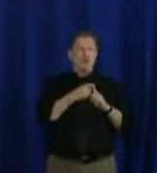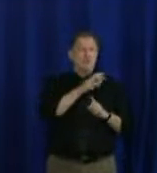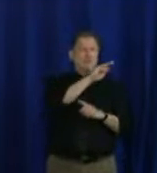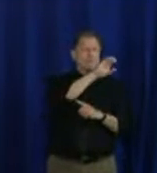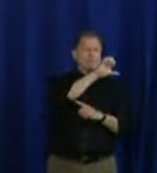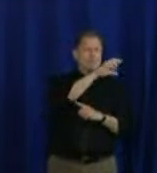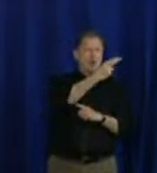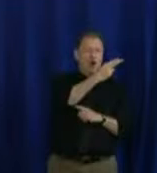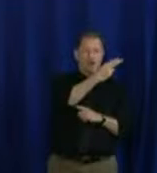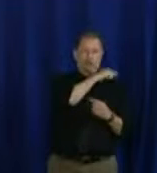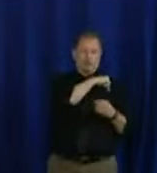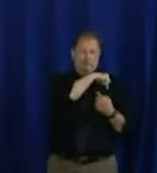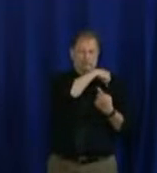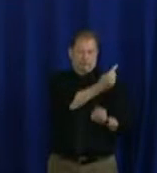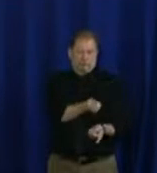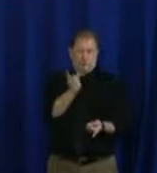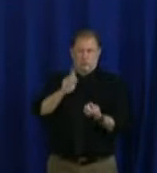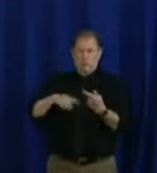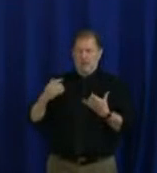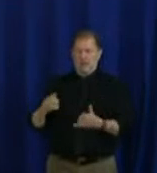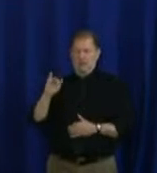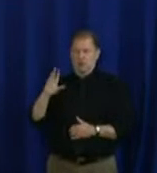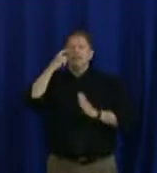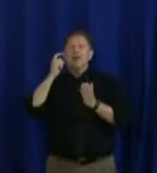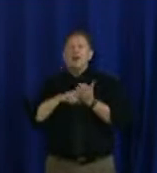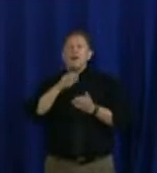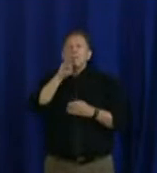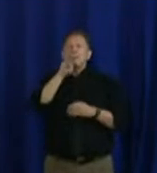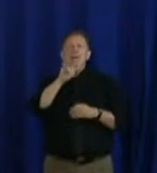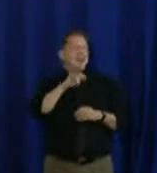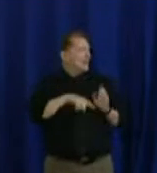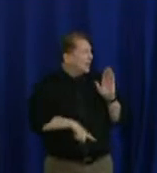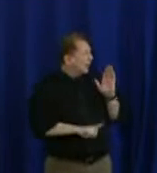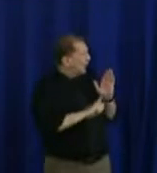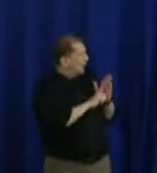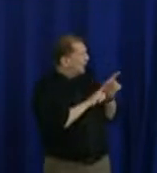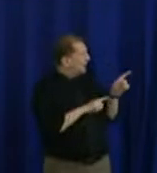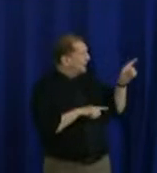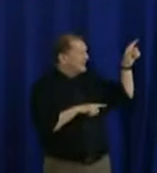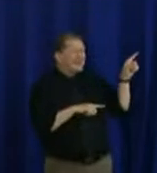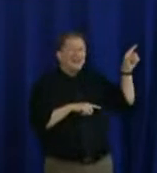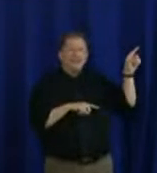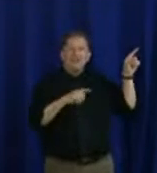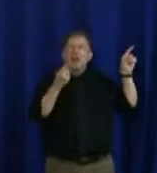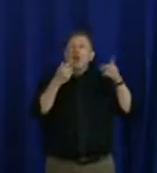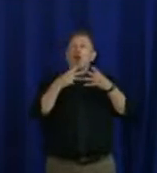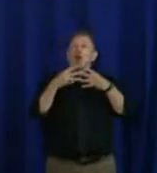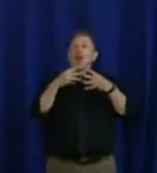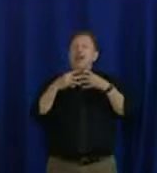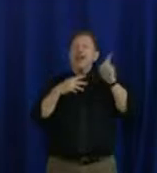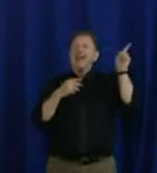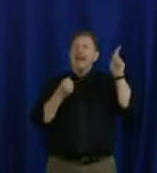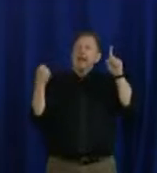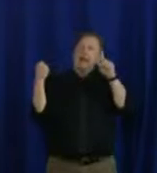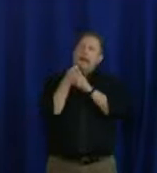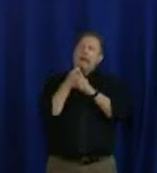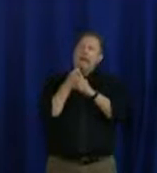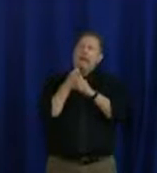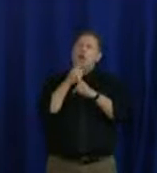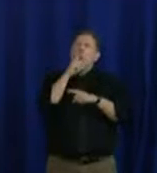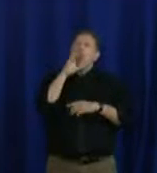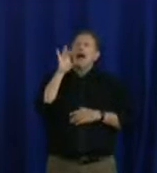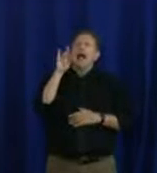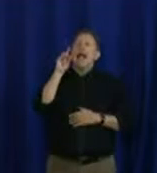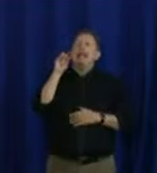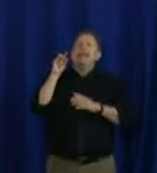July. So do you see that gray peak in May? That was in Chicagoans who were over the age of 80. So